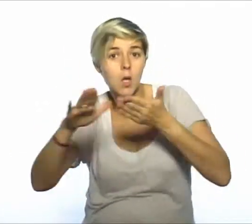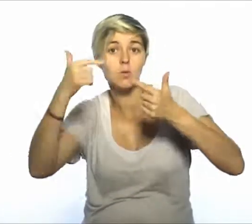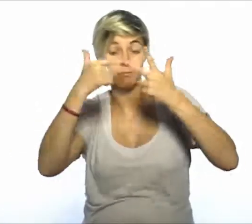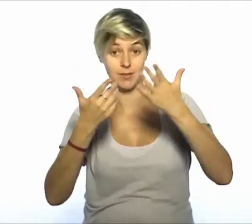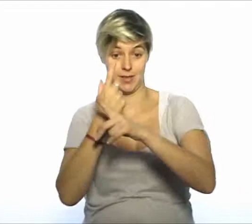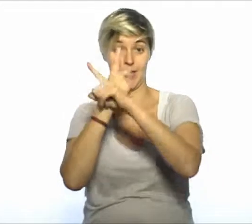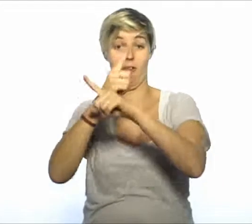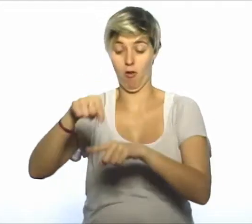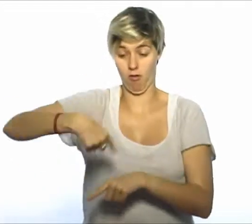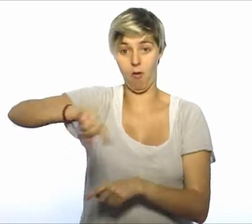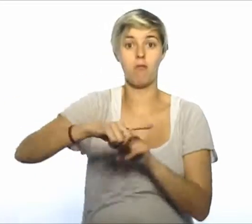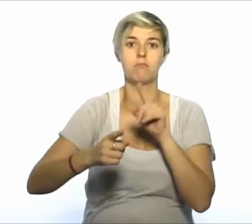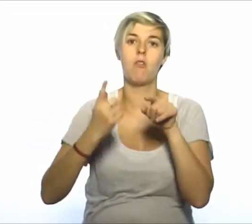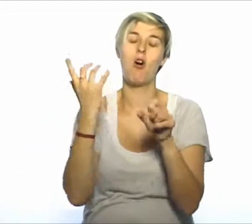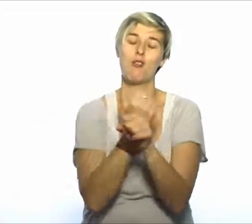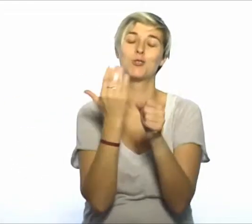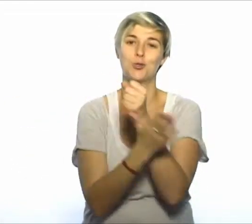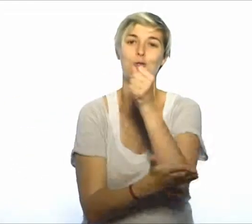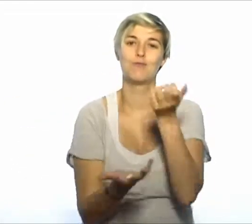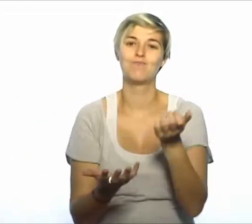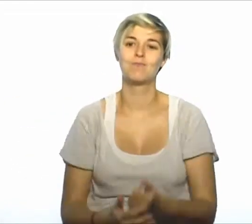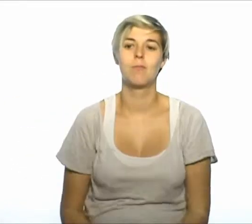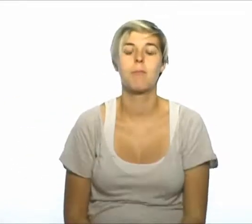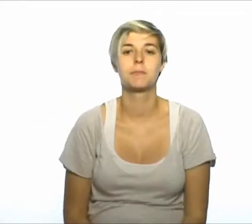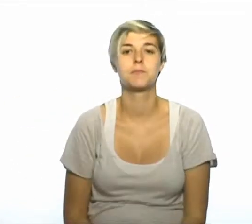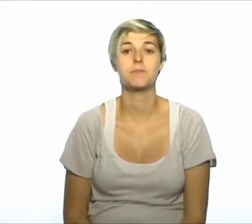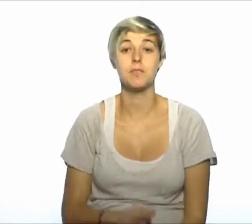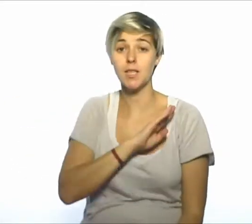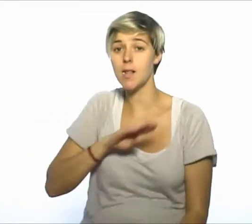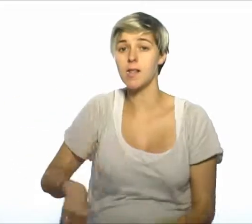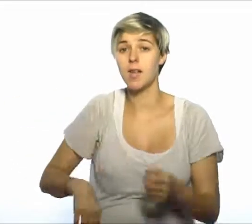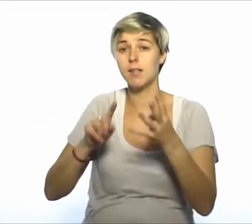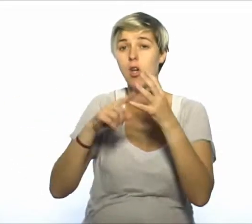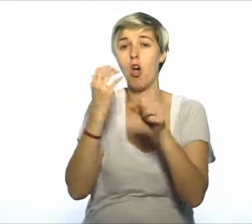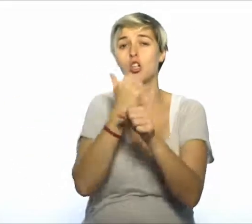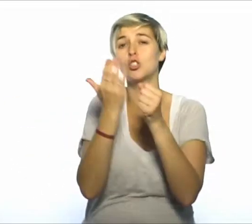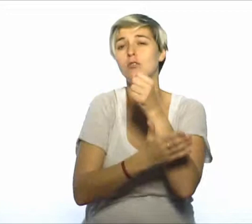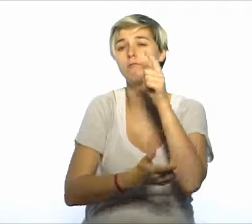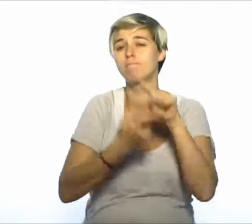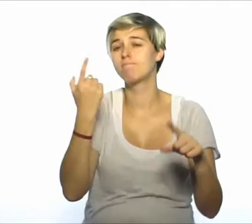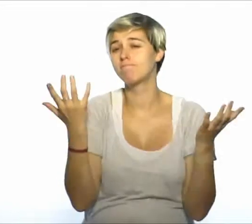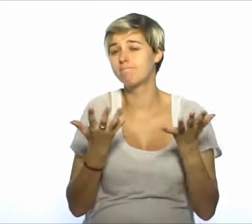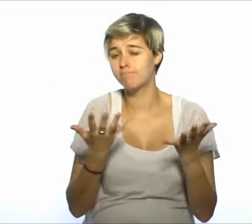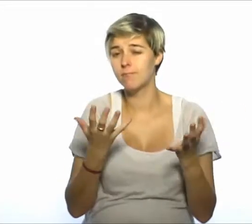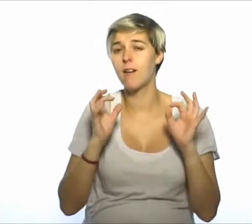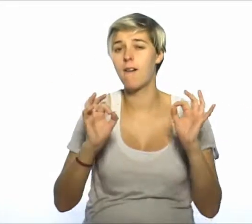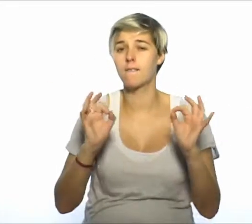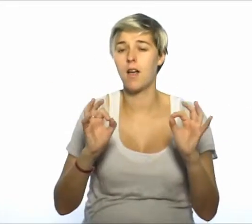the free services we want to start right now. It is crucial. The last important issue is